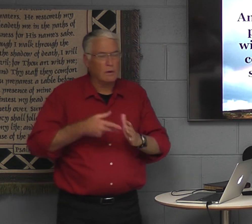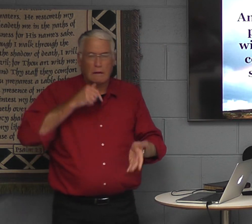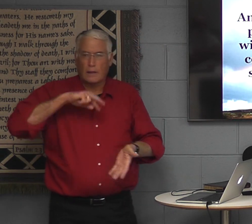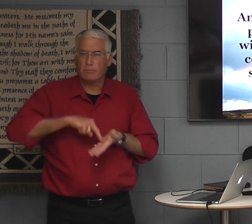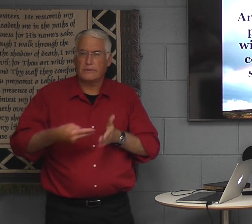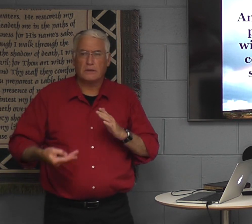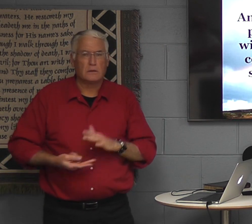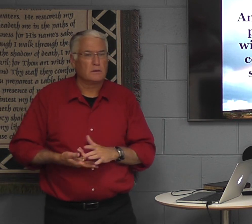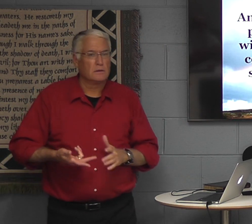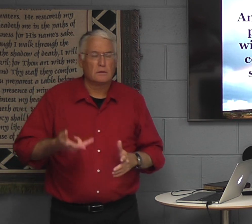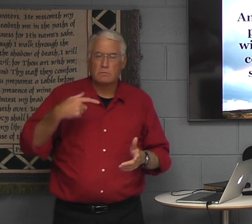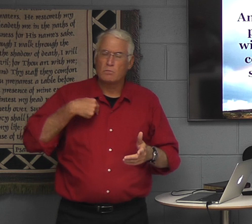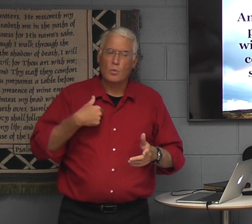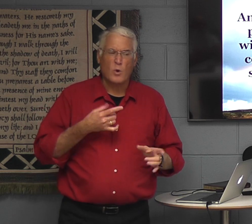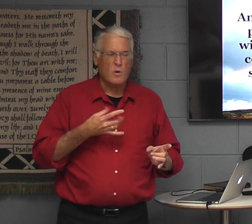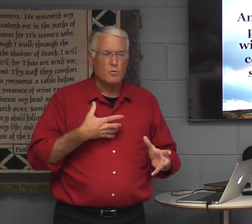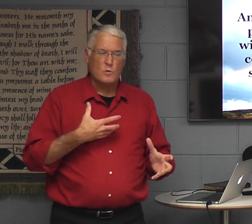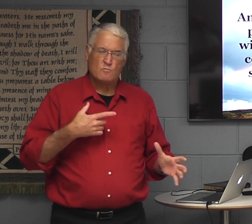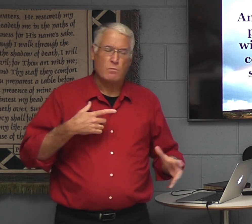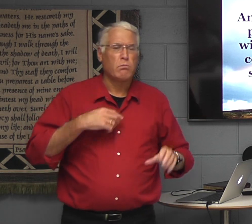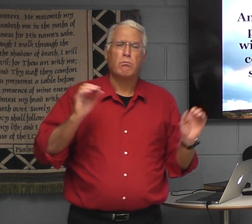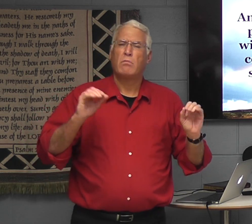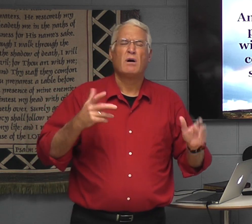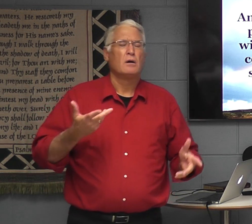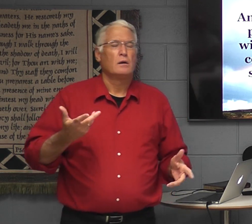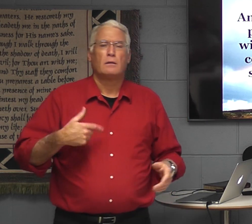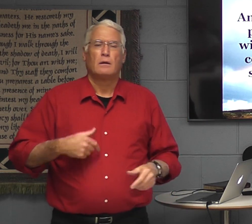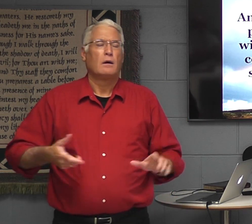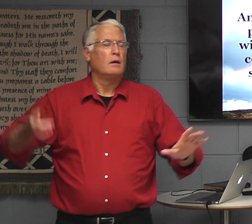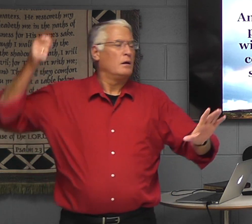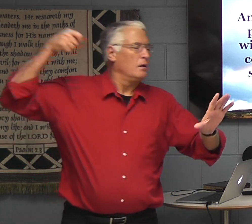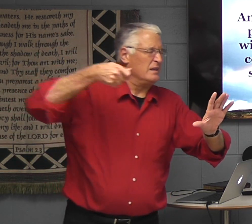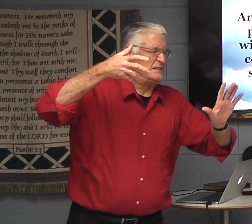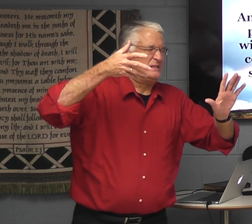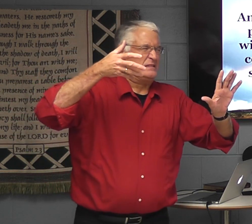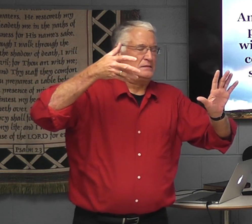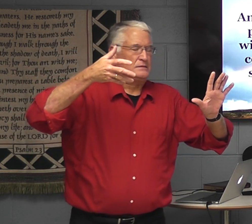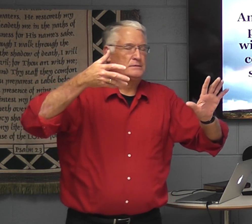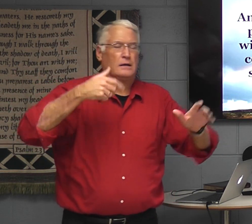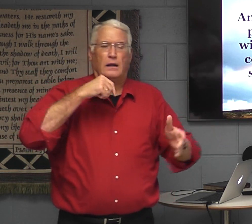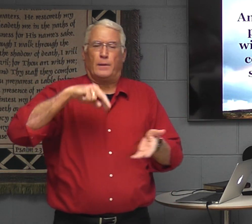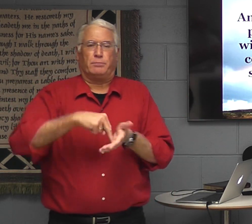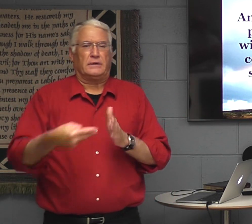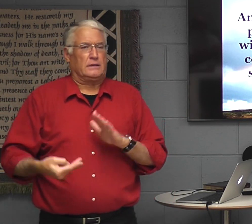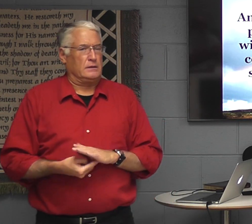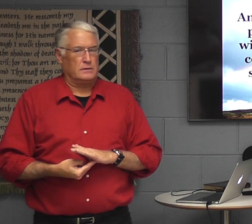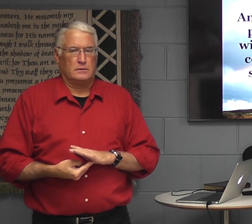means not on purpose, didn't mean to do it, wasn't out of anger because you didn't like that person,